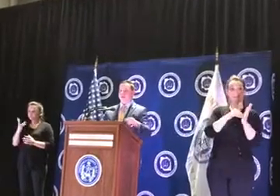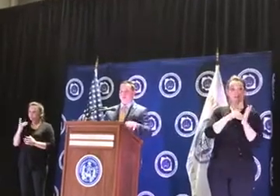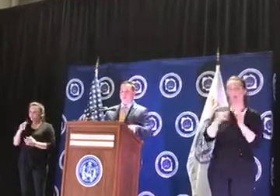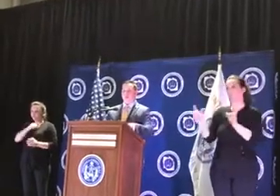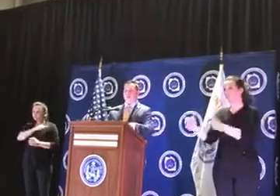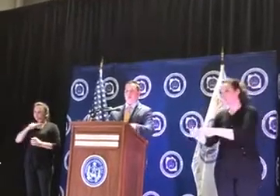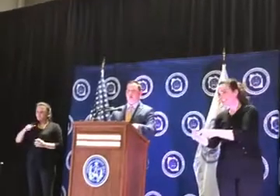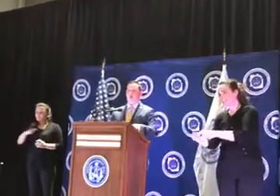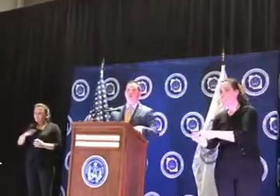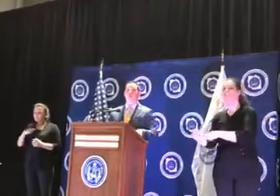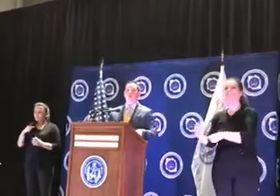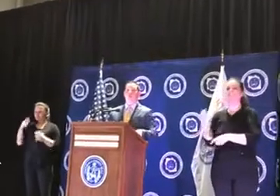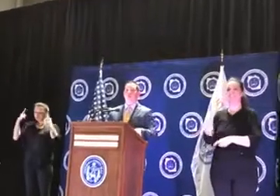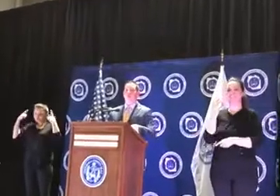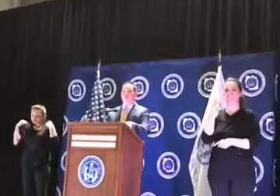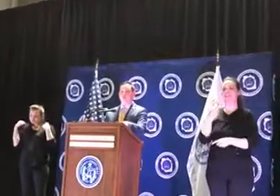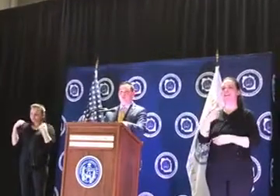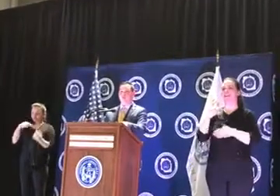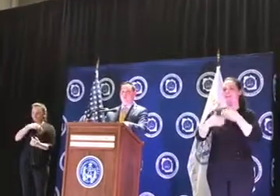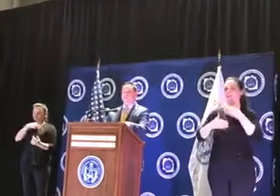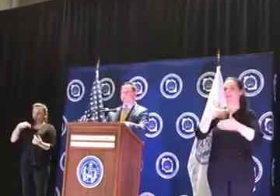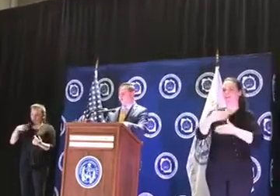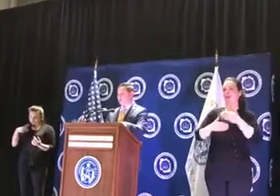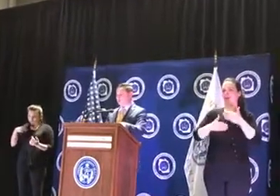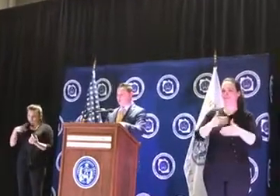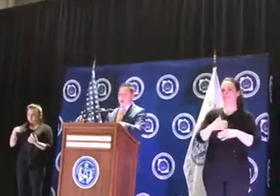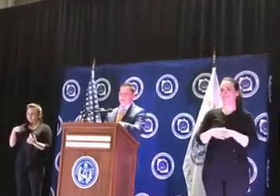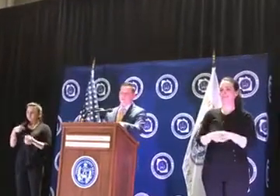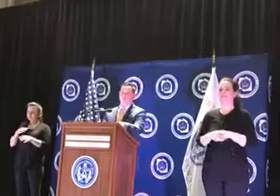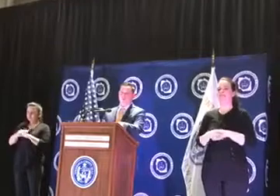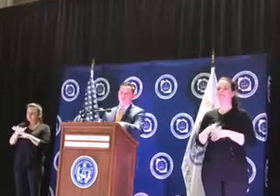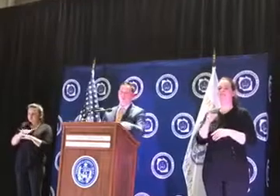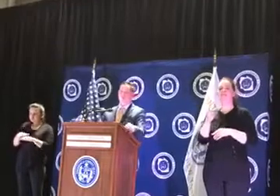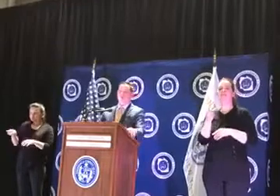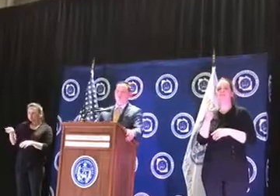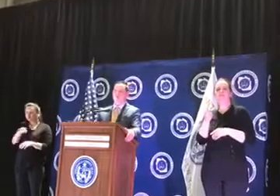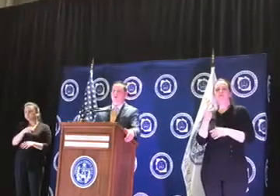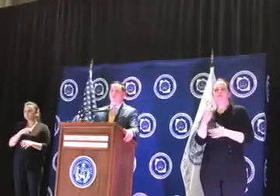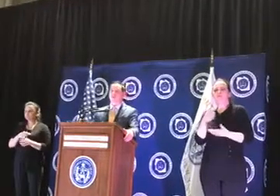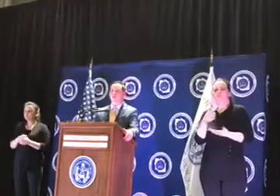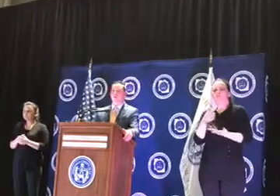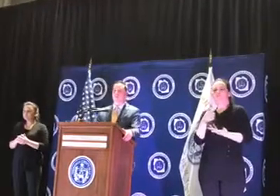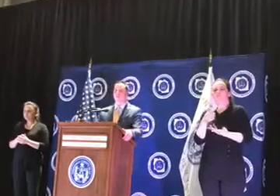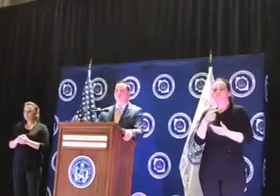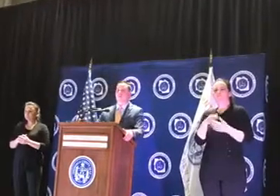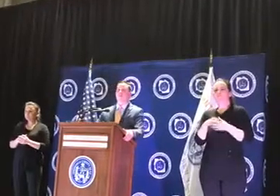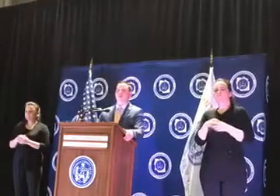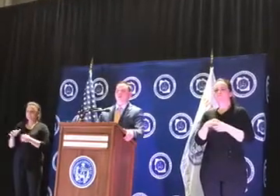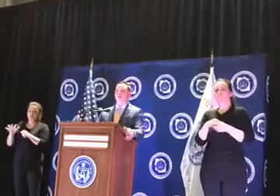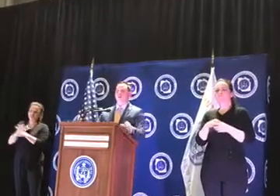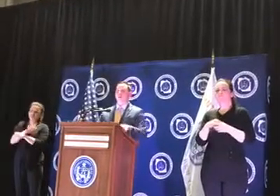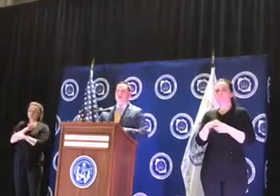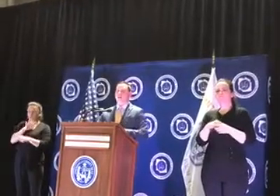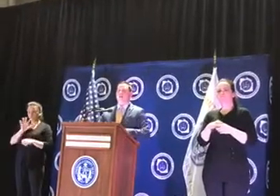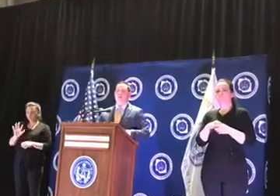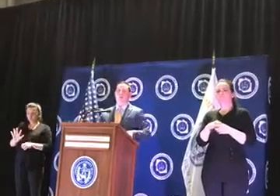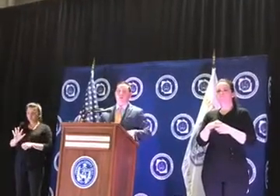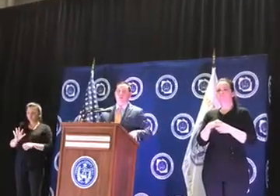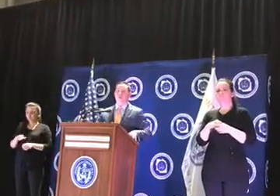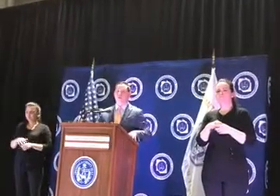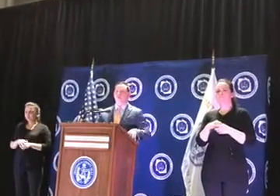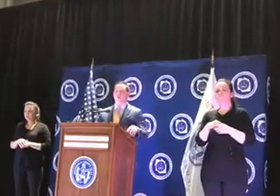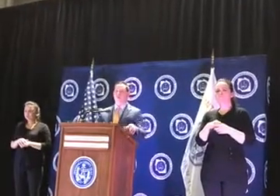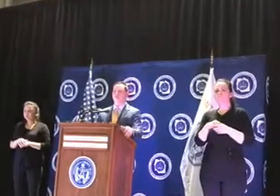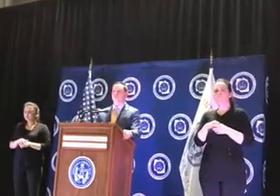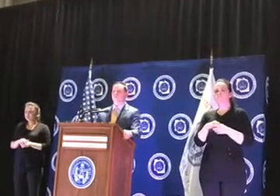more, as the health department trains more people to do different things, we will backfill those with part-time employees to do basic things that the health department